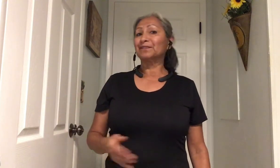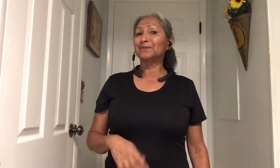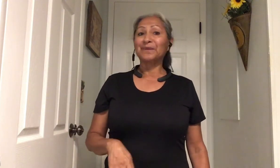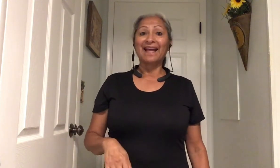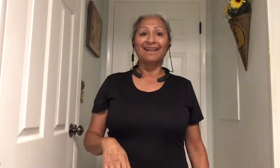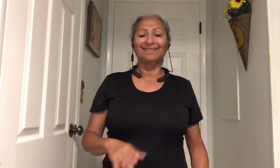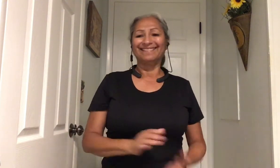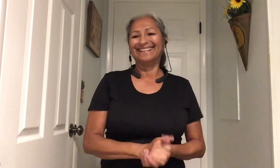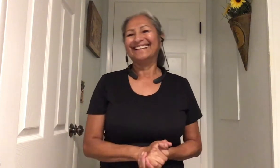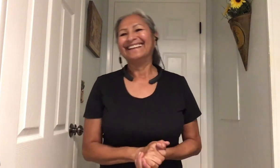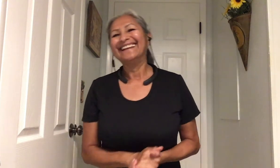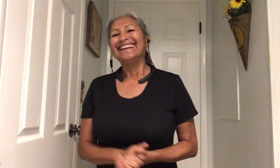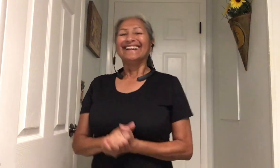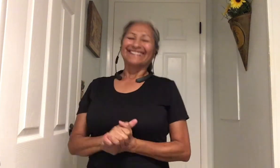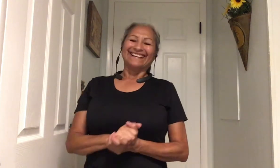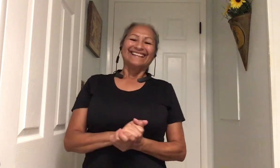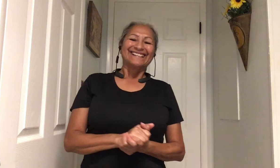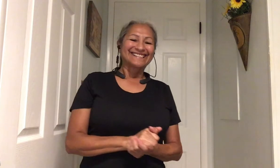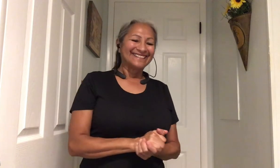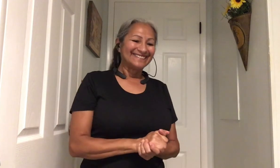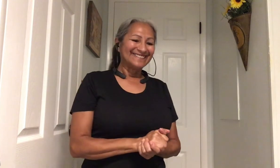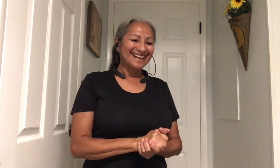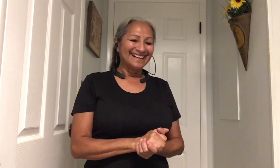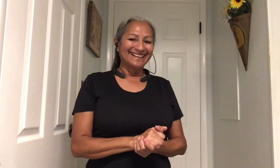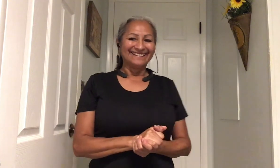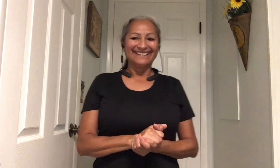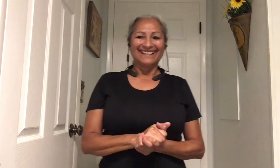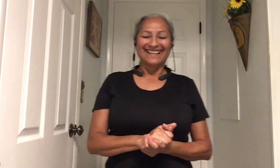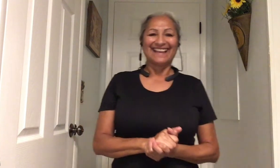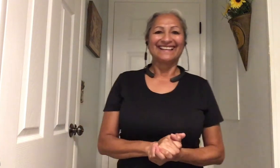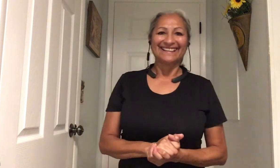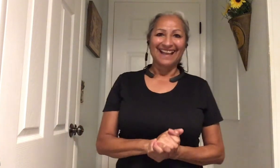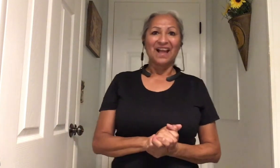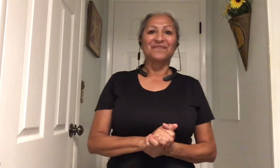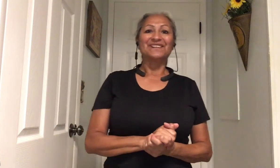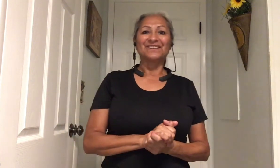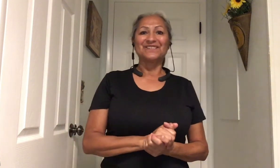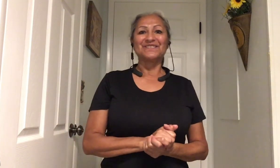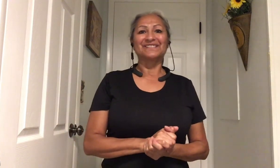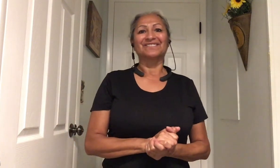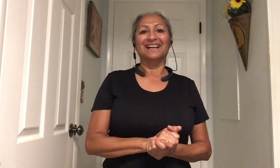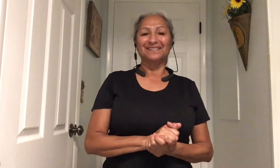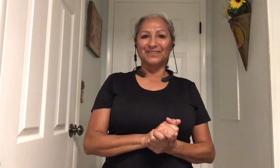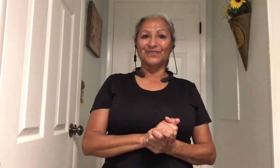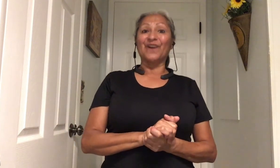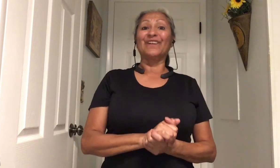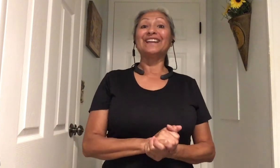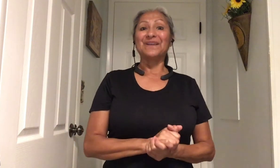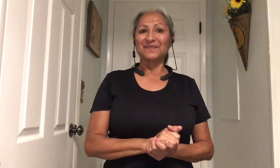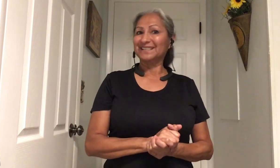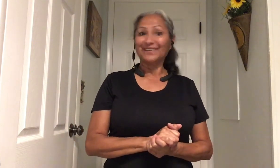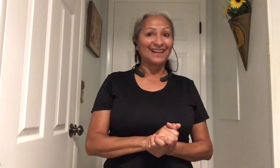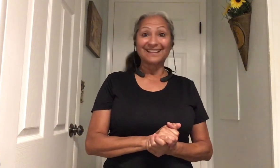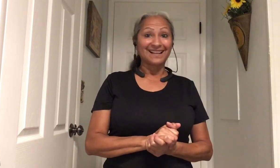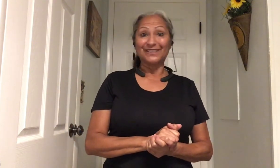away. Okay, so I wanted to do some signs that you already know, because there are a lot of signs you already